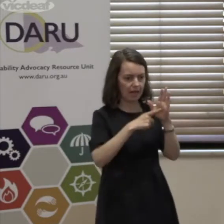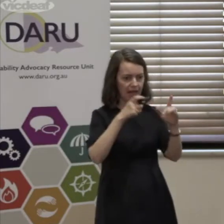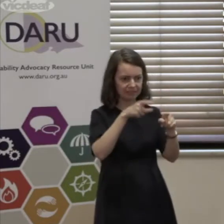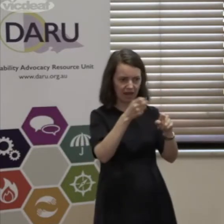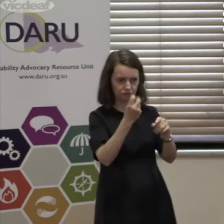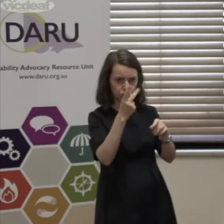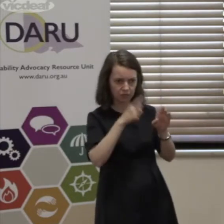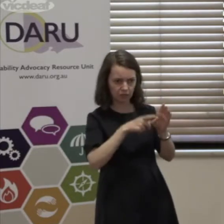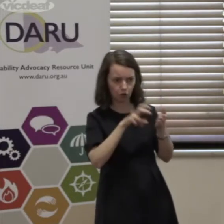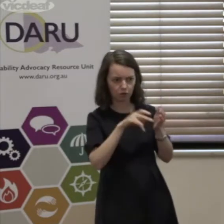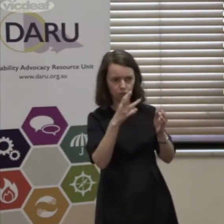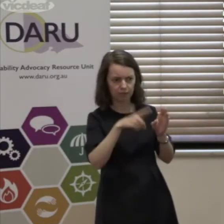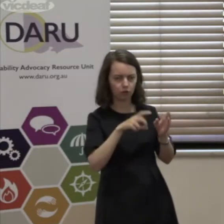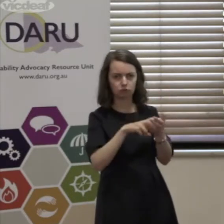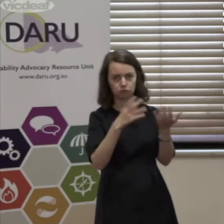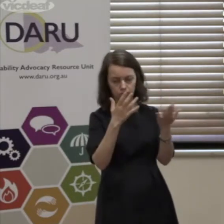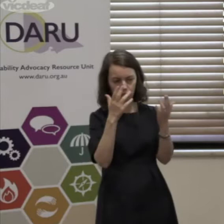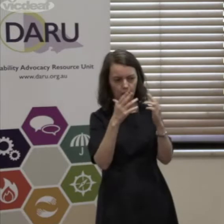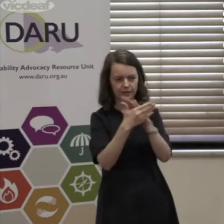has a 2 or 3 year contract.